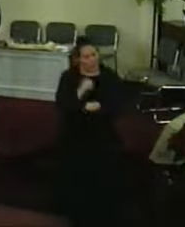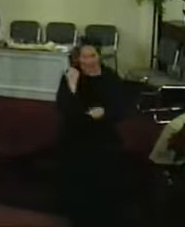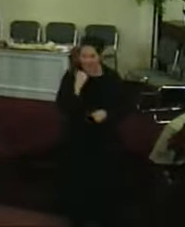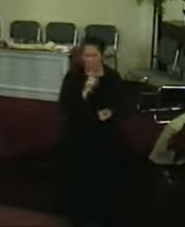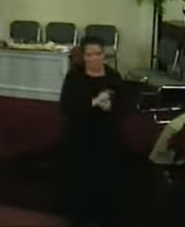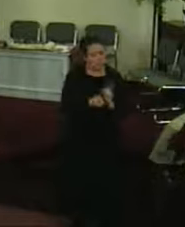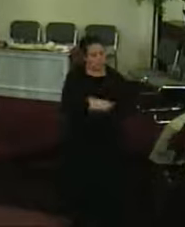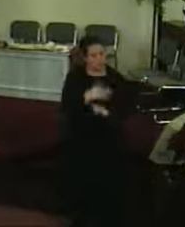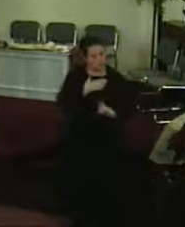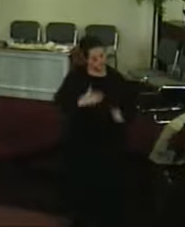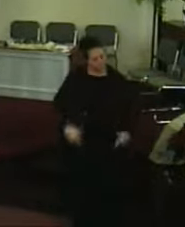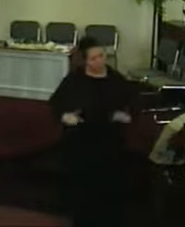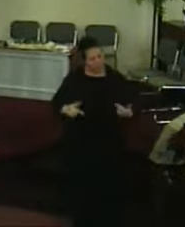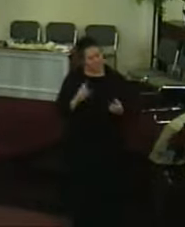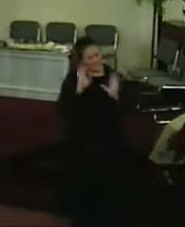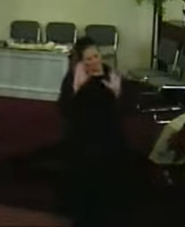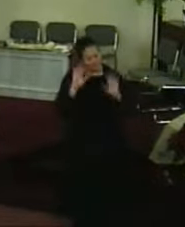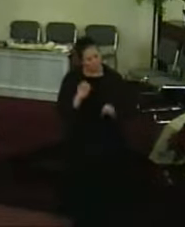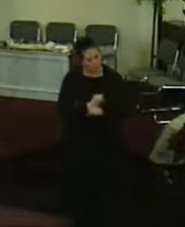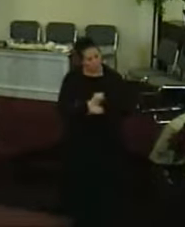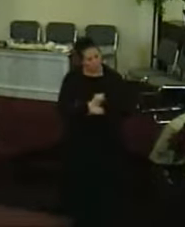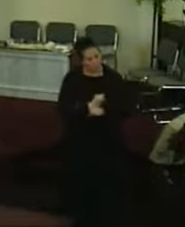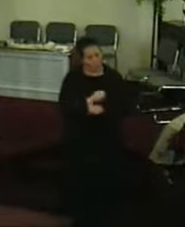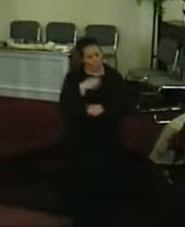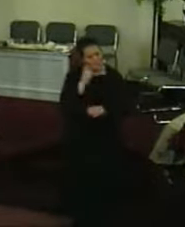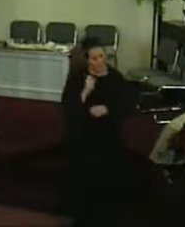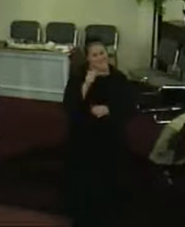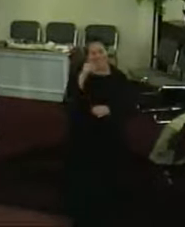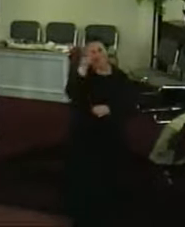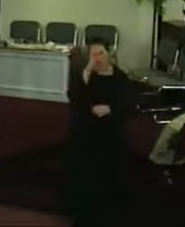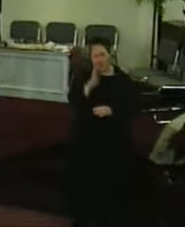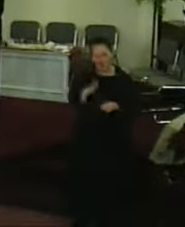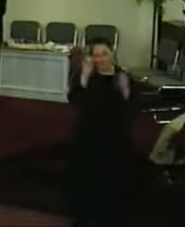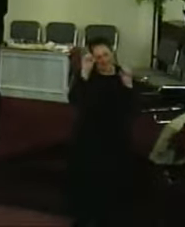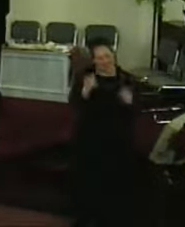miracle. It's because God could do it.